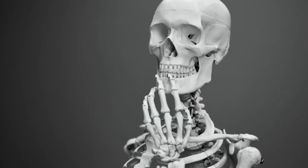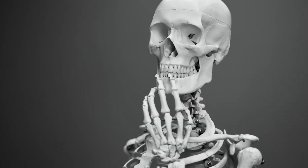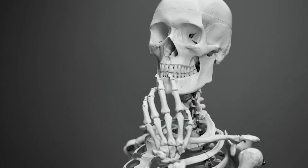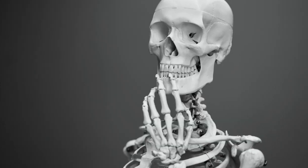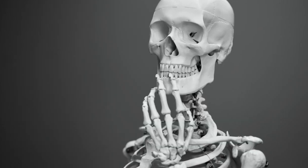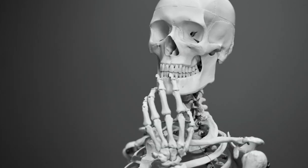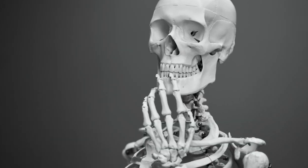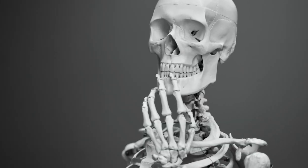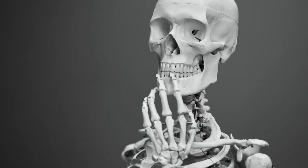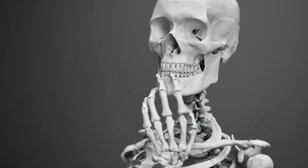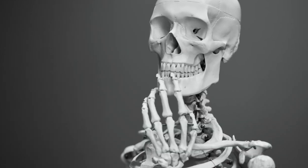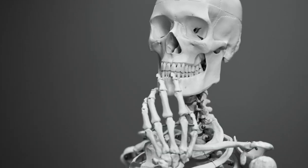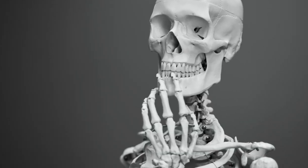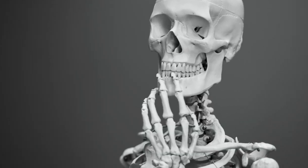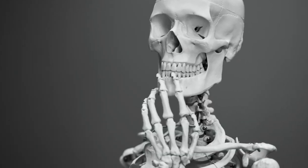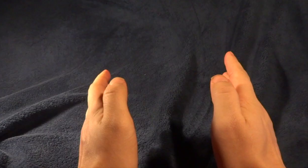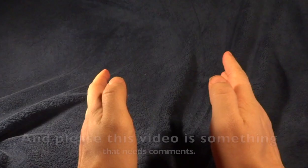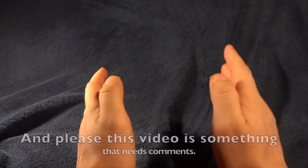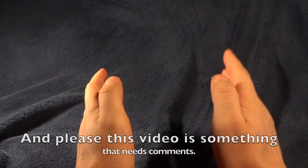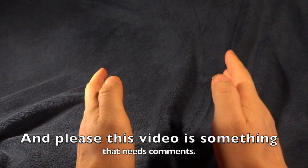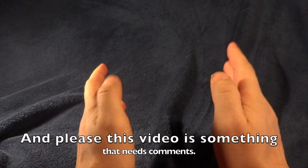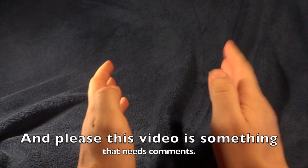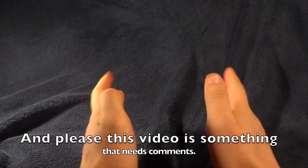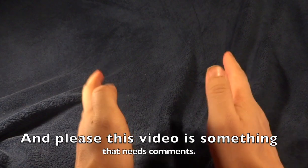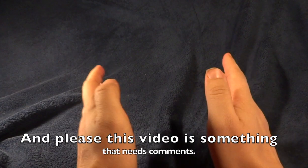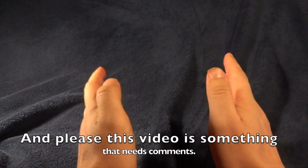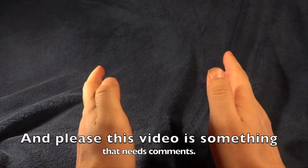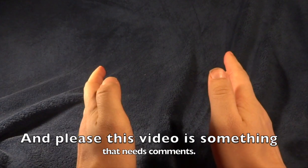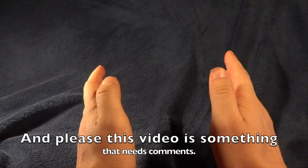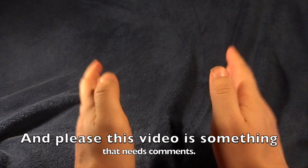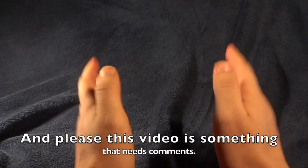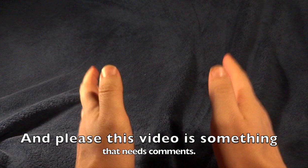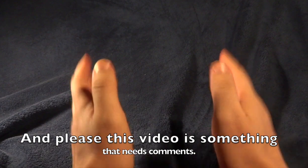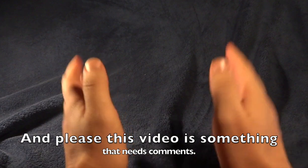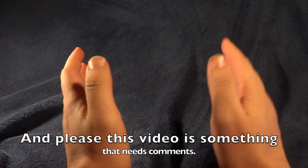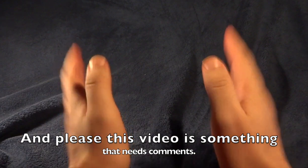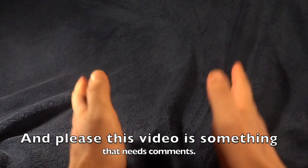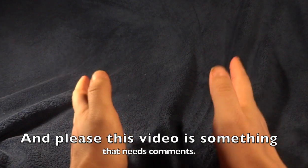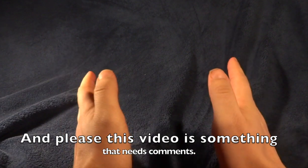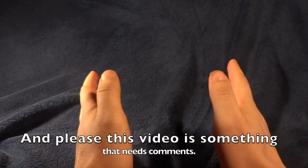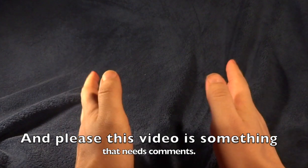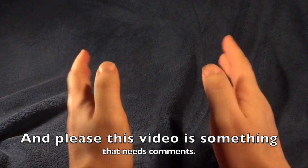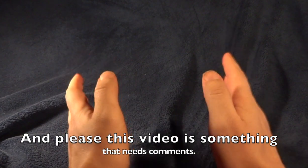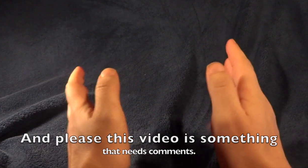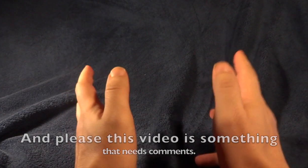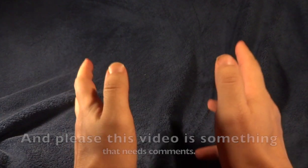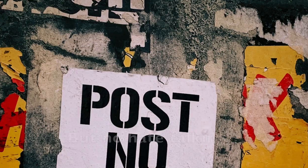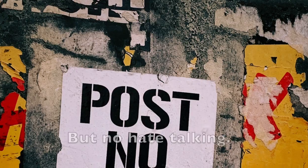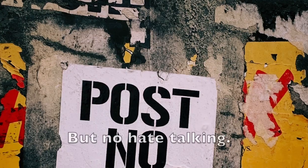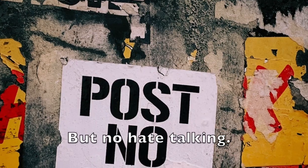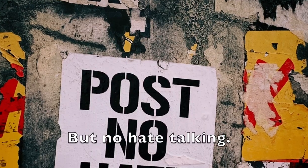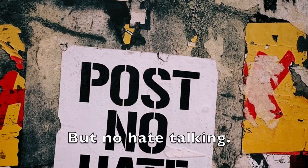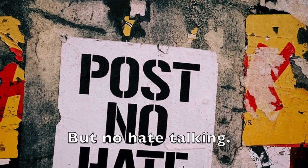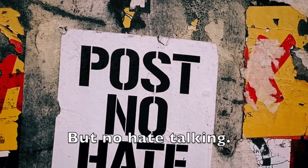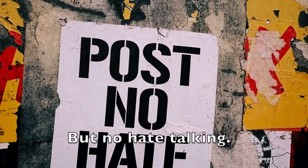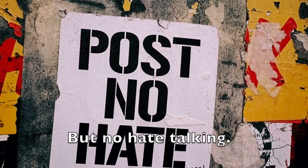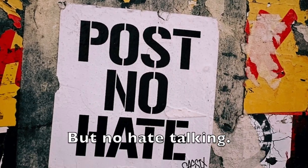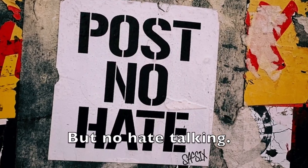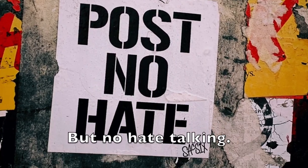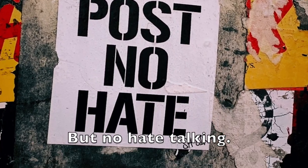thinking about this issue, but this, because I wanted to talk about this, but this came to my mind